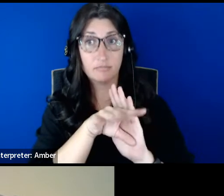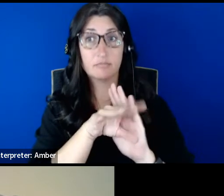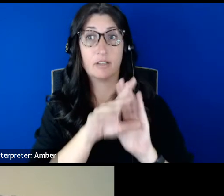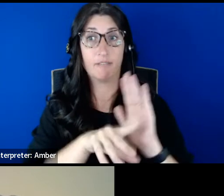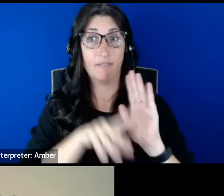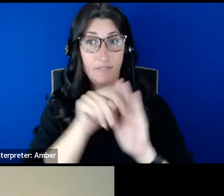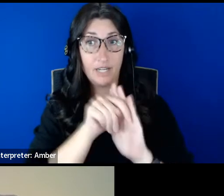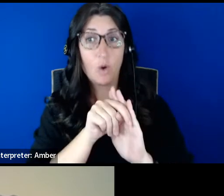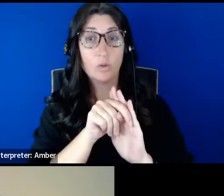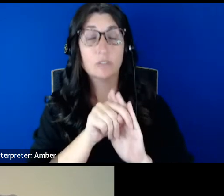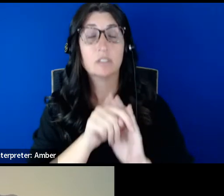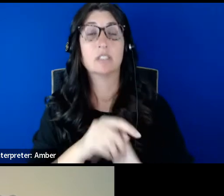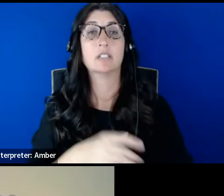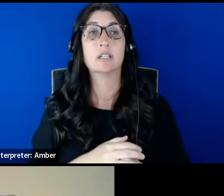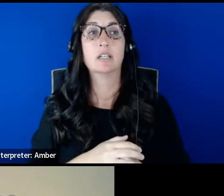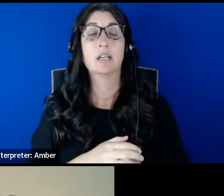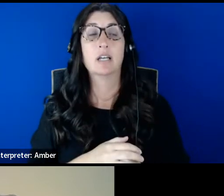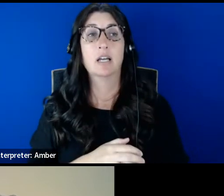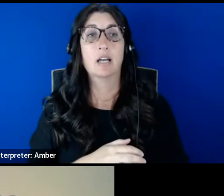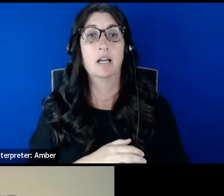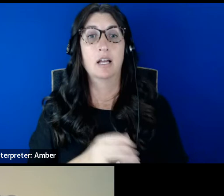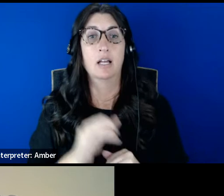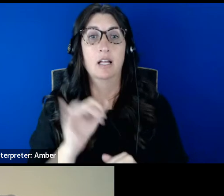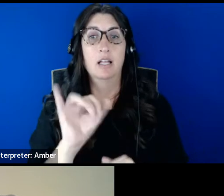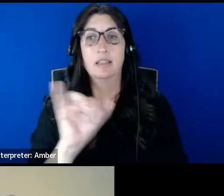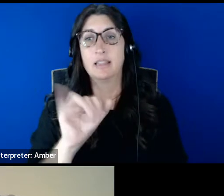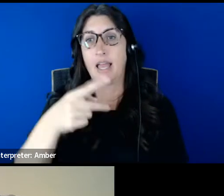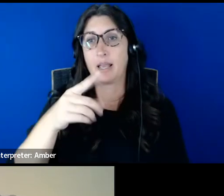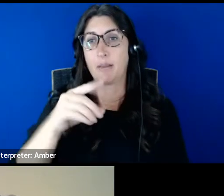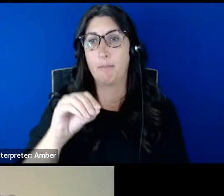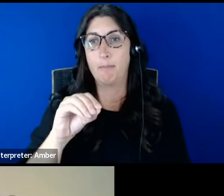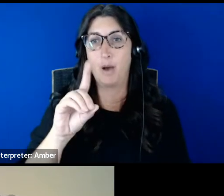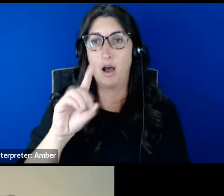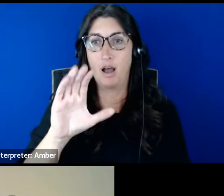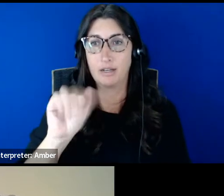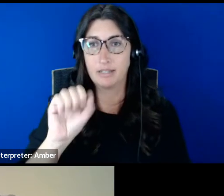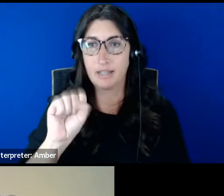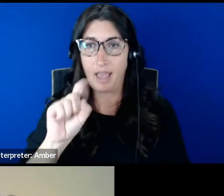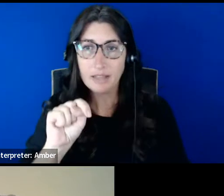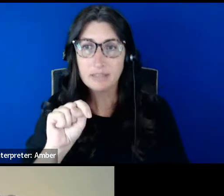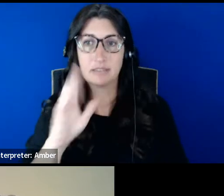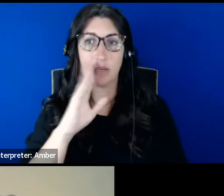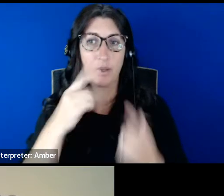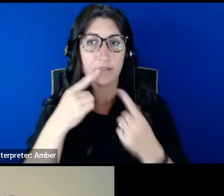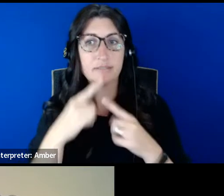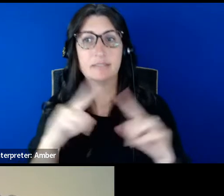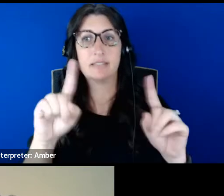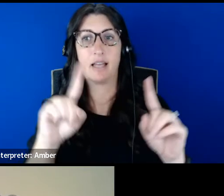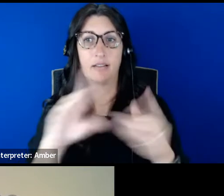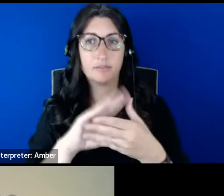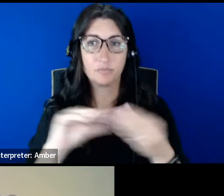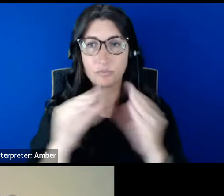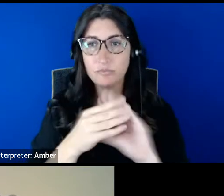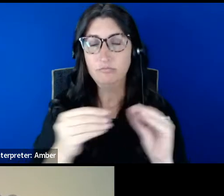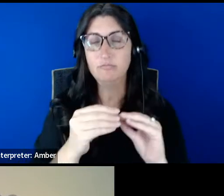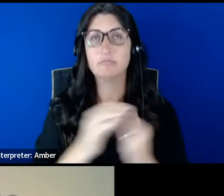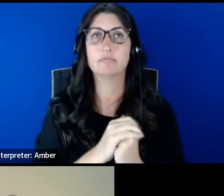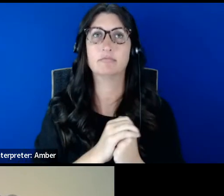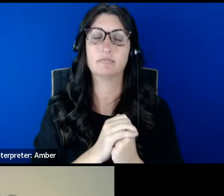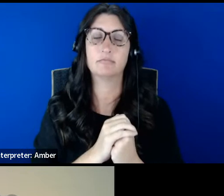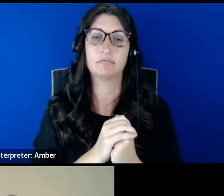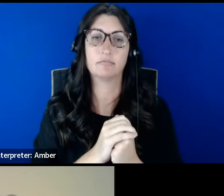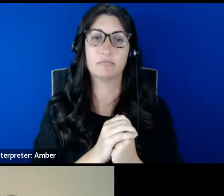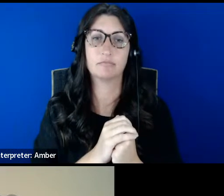these stories, not like a podcast and so forth, that they would tell the stories. There are very